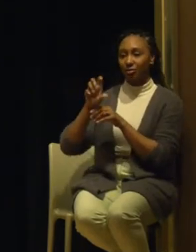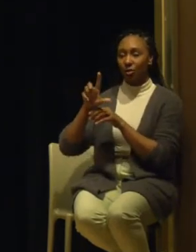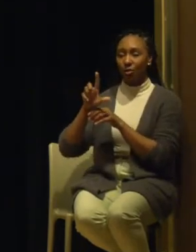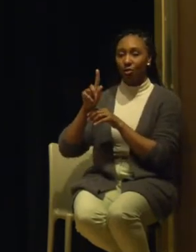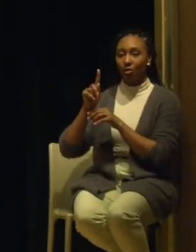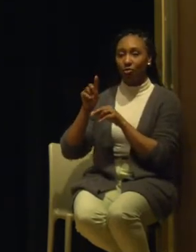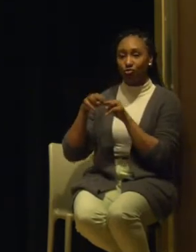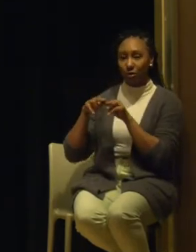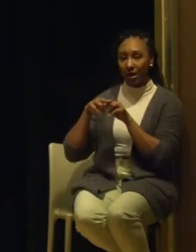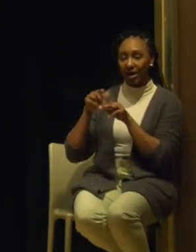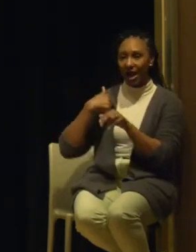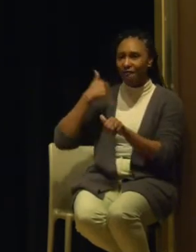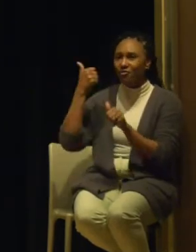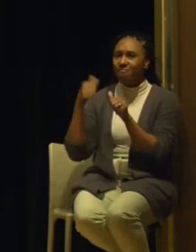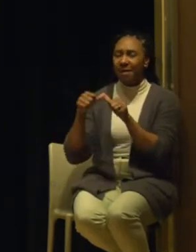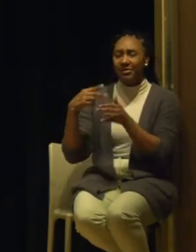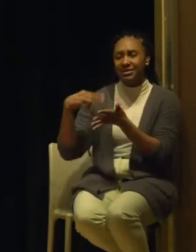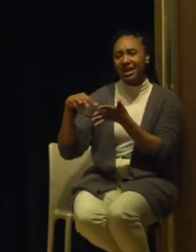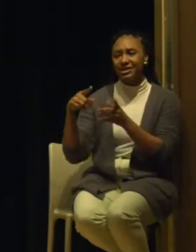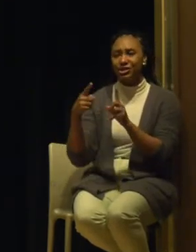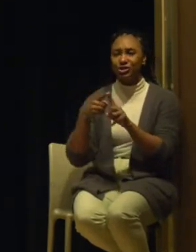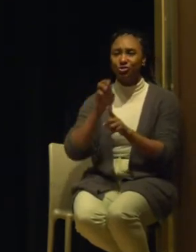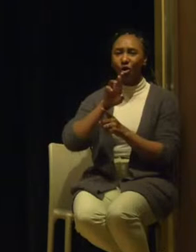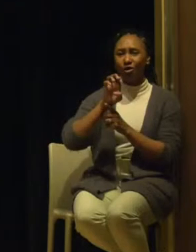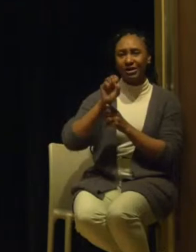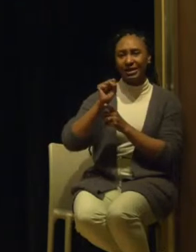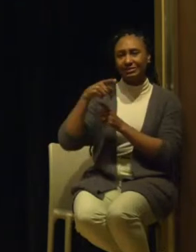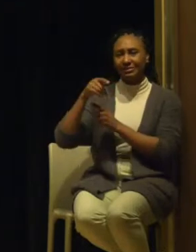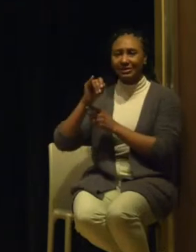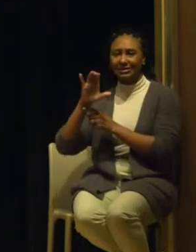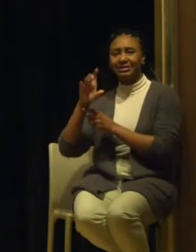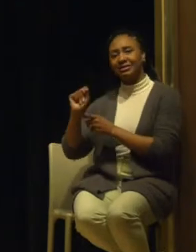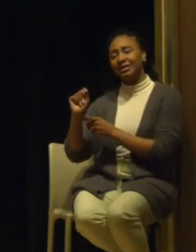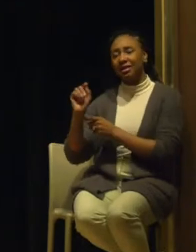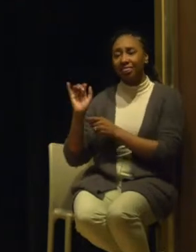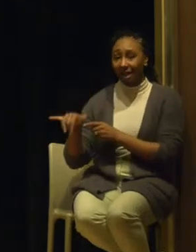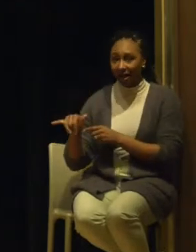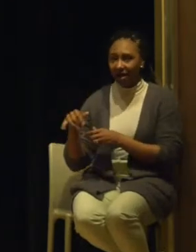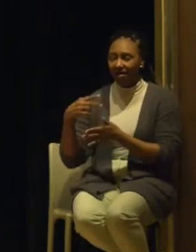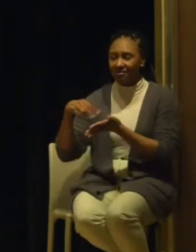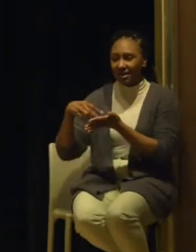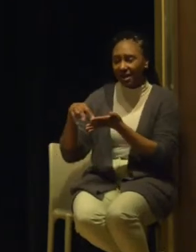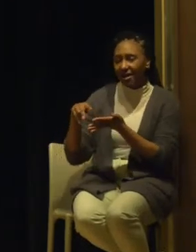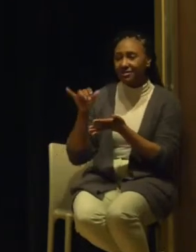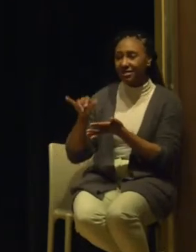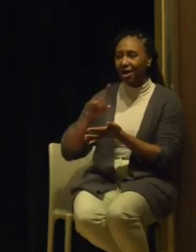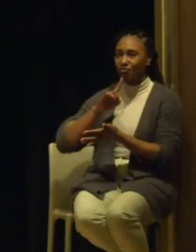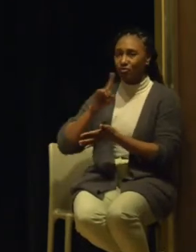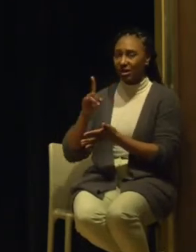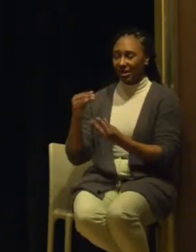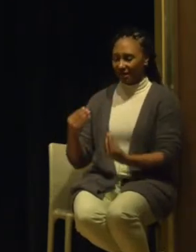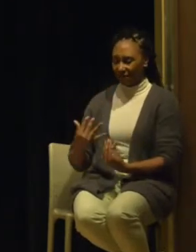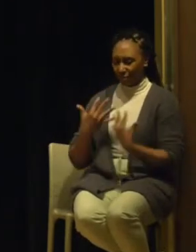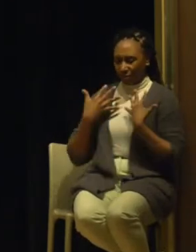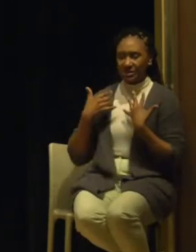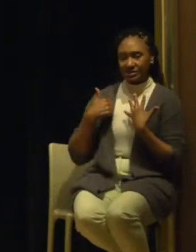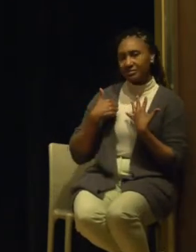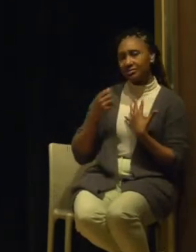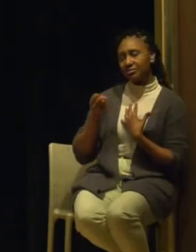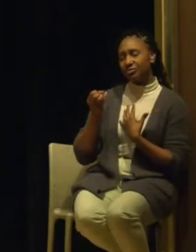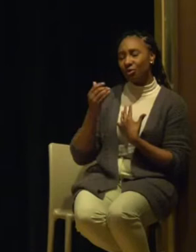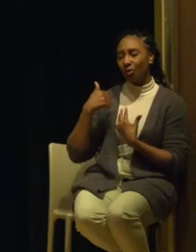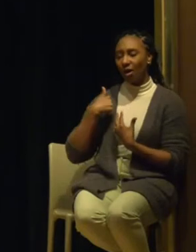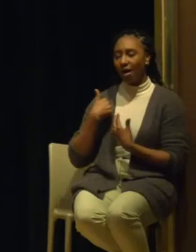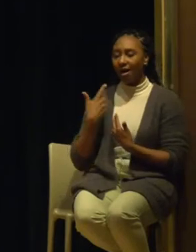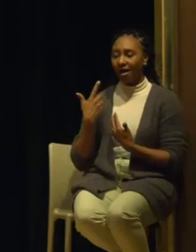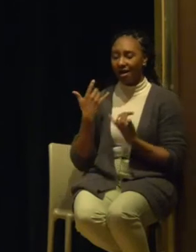to R-E-S-P-E-C-T. Yes. And that really, you know, influenced me. So to grow up and meet people like that and get